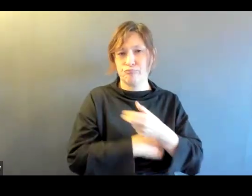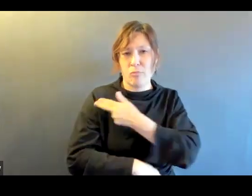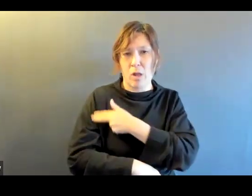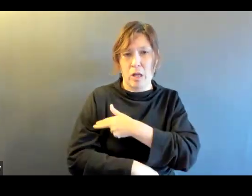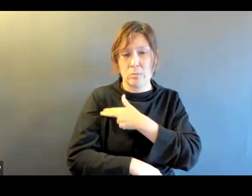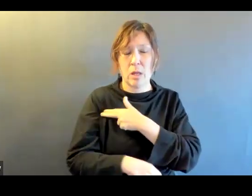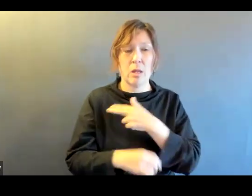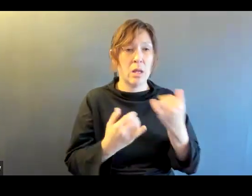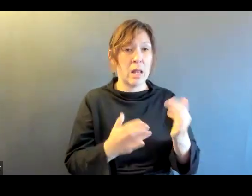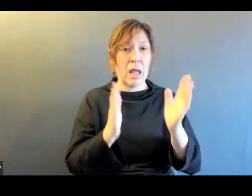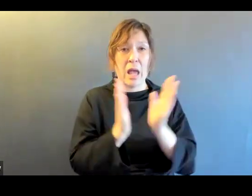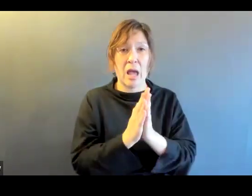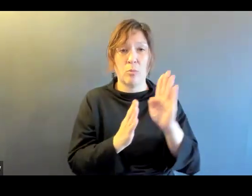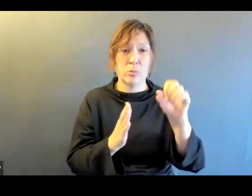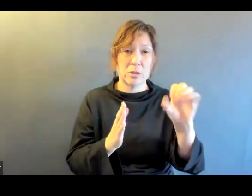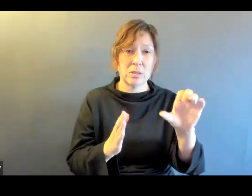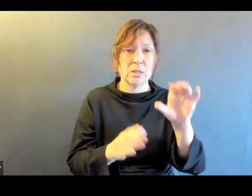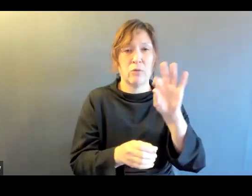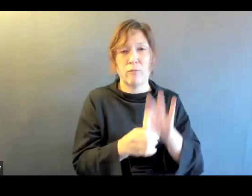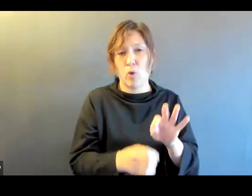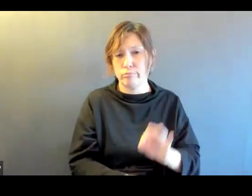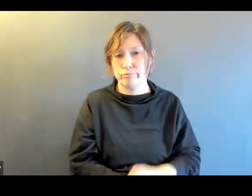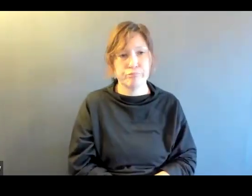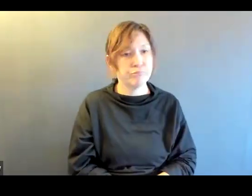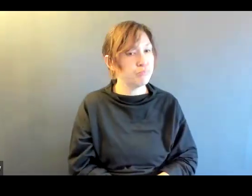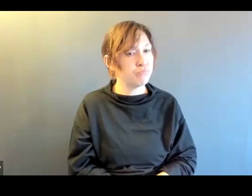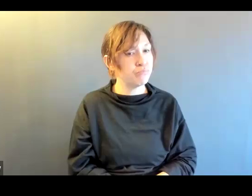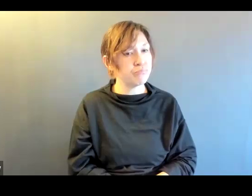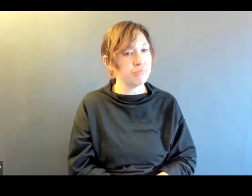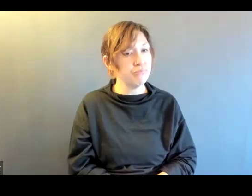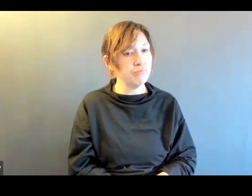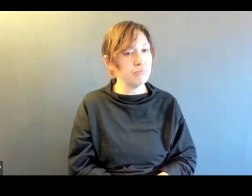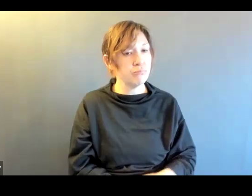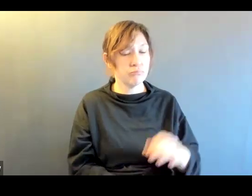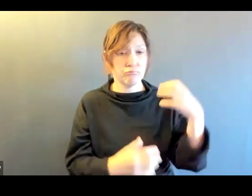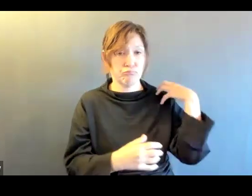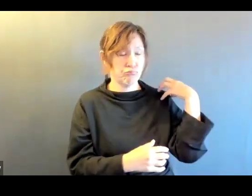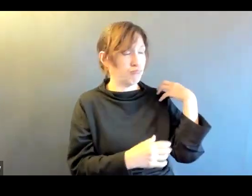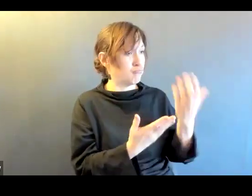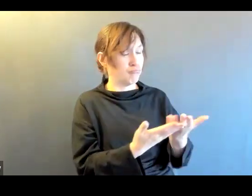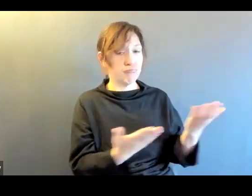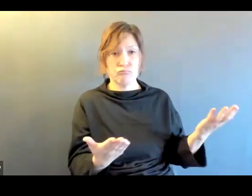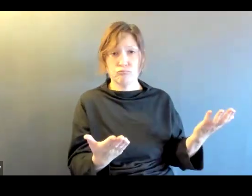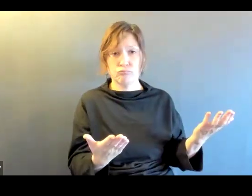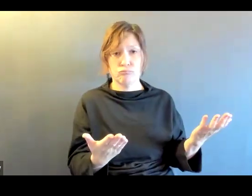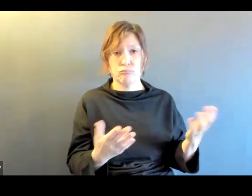members vote affirmatively for these grants. Thank you. I'll now open it up to questions and comments from the committee.